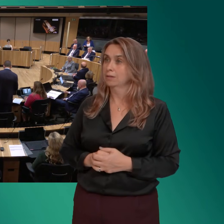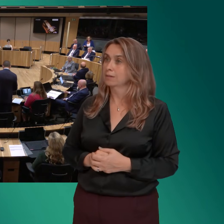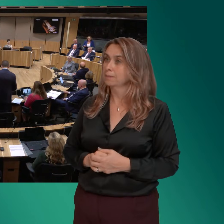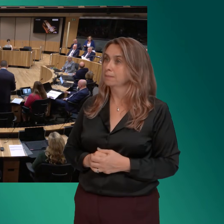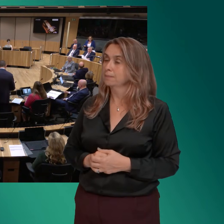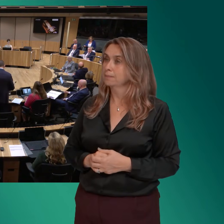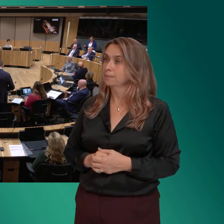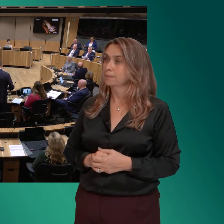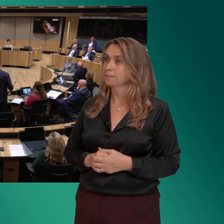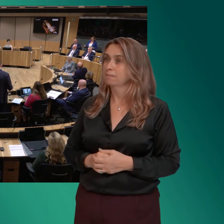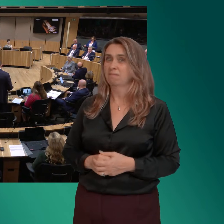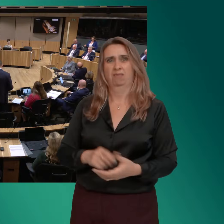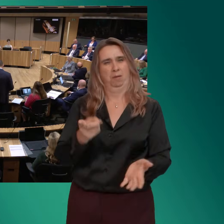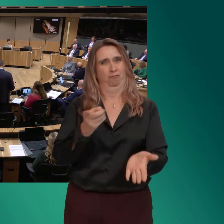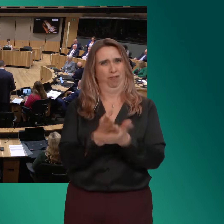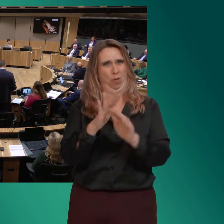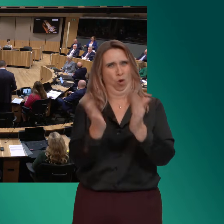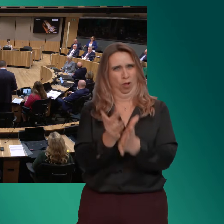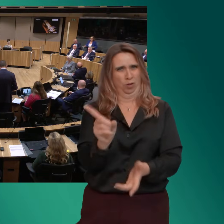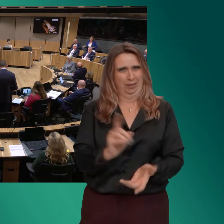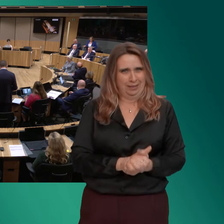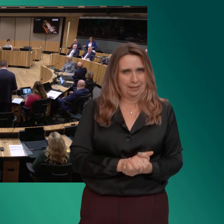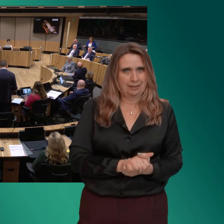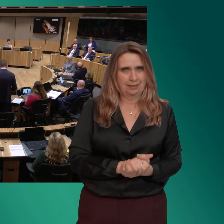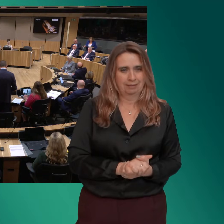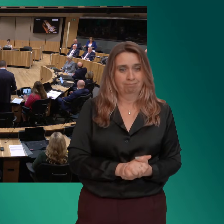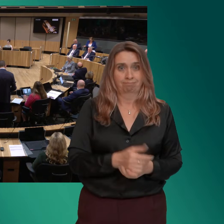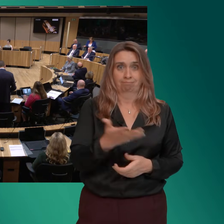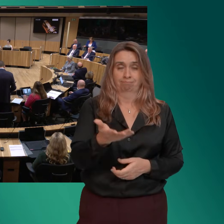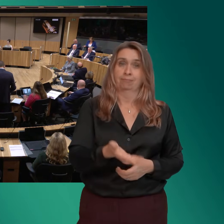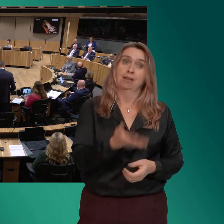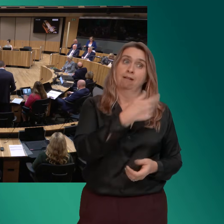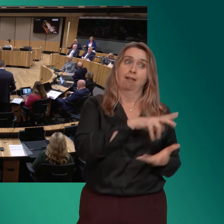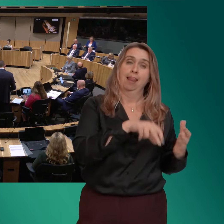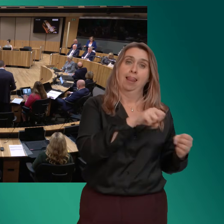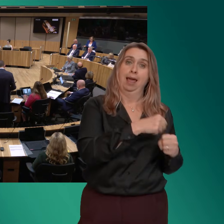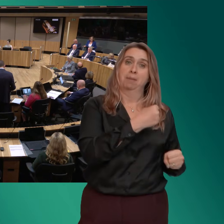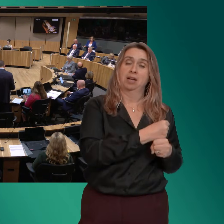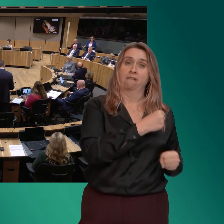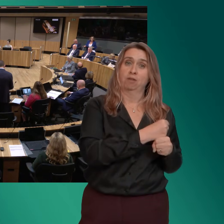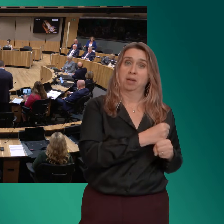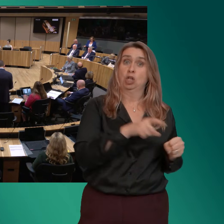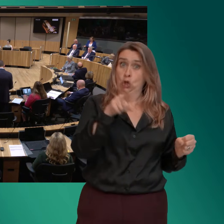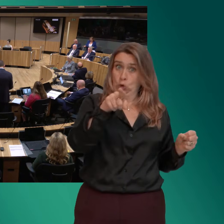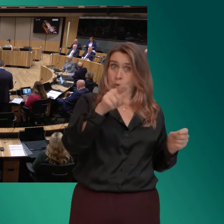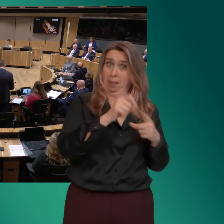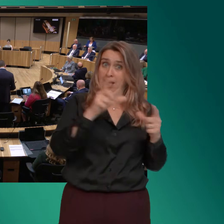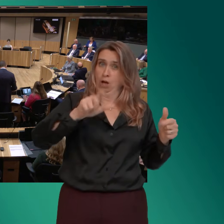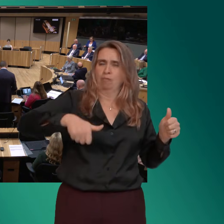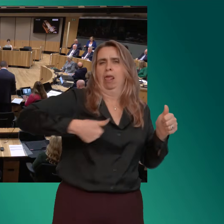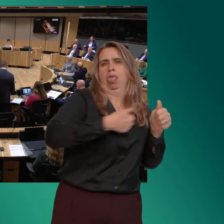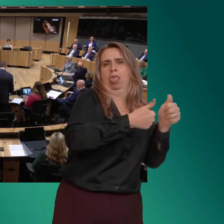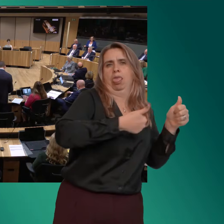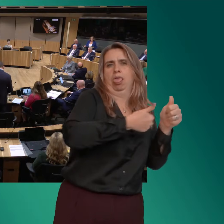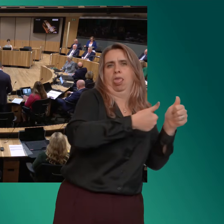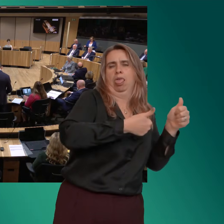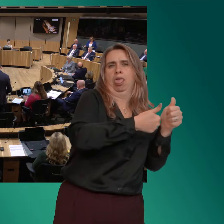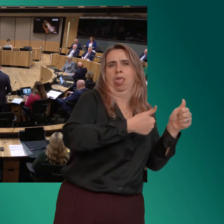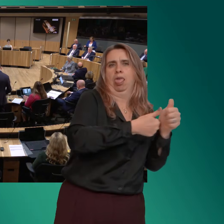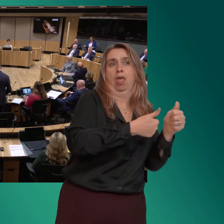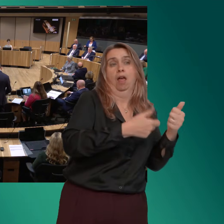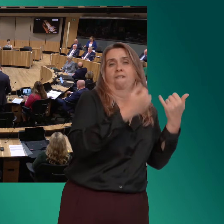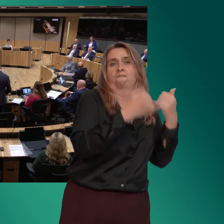The reality is, of course, the former Welsh Labour government, propped up by Plaid Cymru, have let down